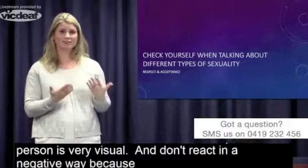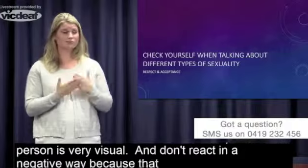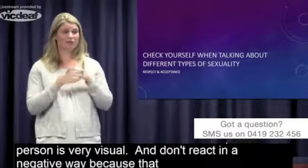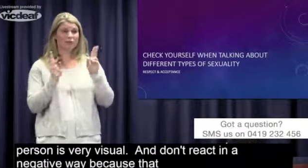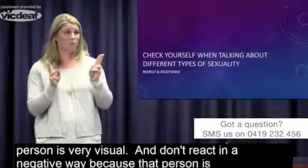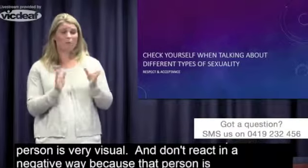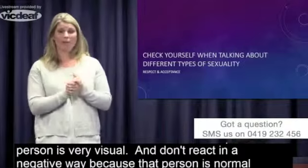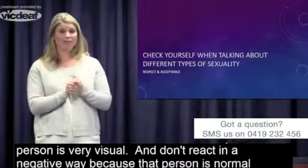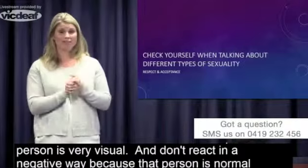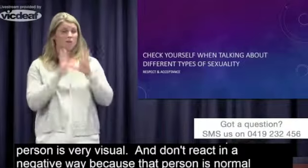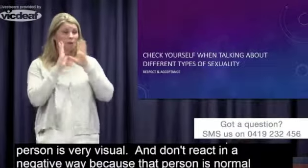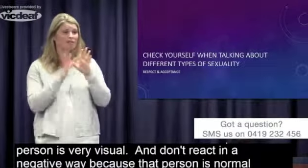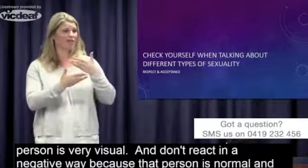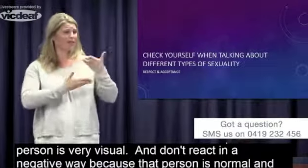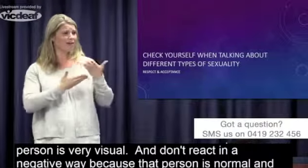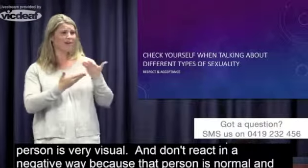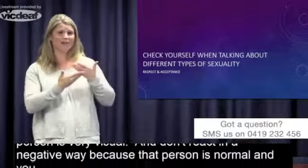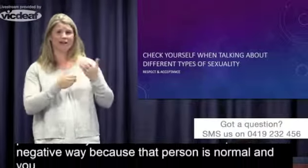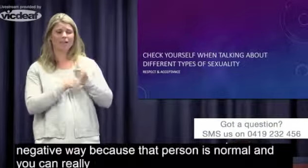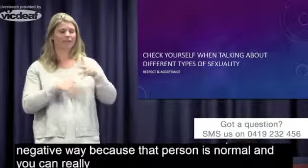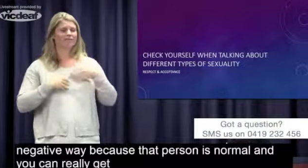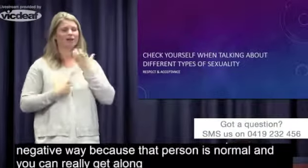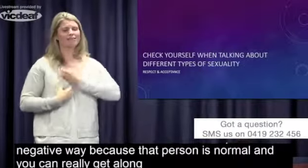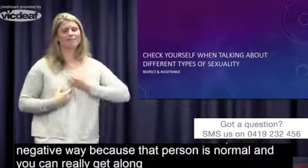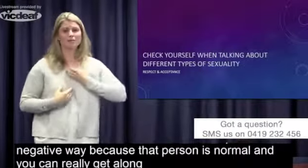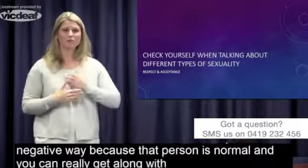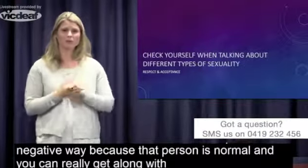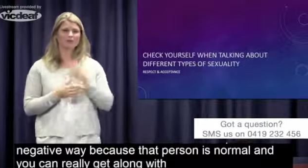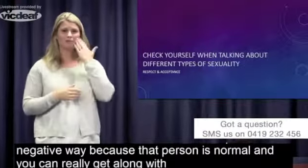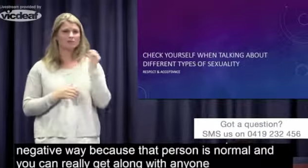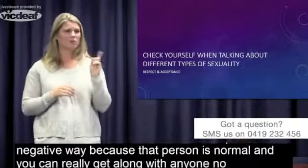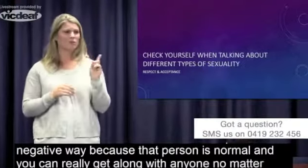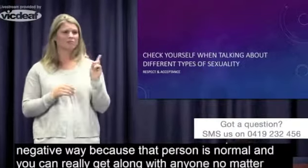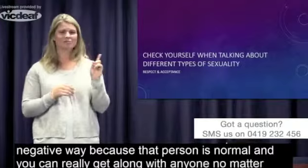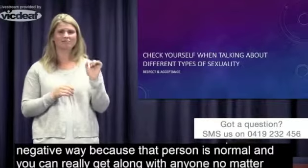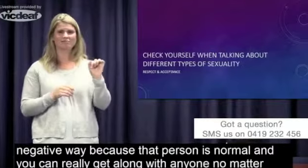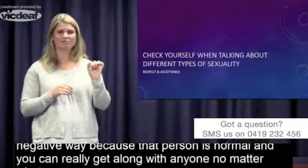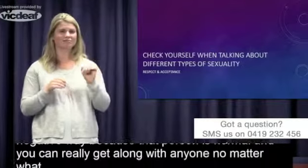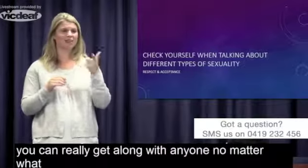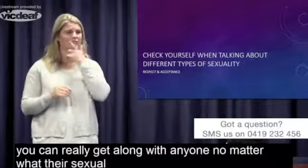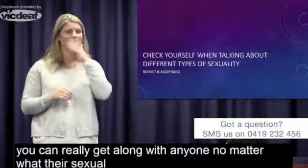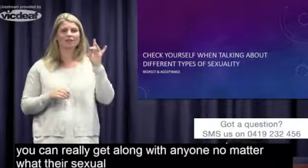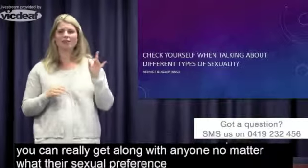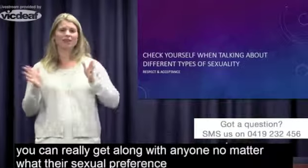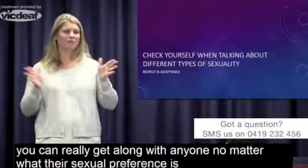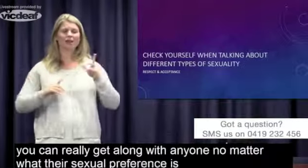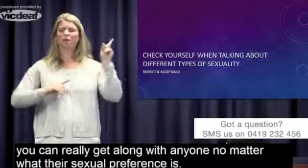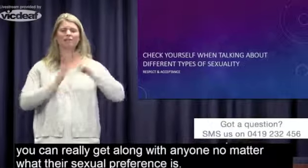can really get along with anyone no matter what their sexual preference is, and it's important that that person feels comfortable with who they are no